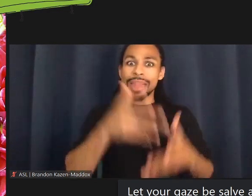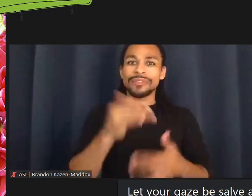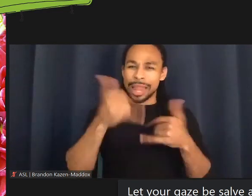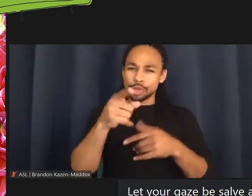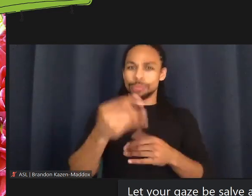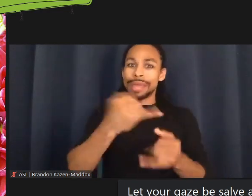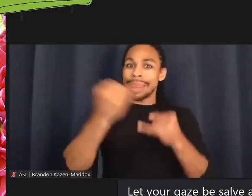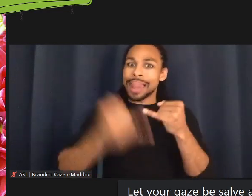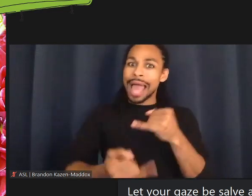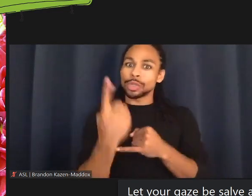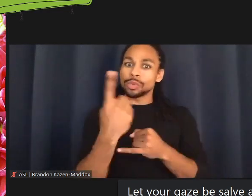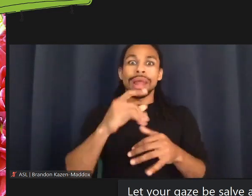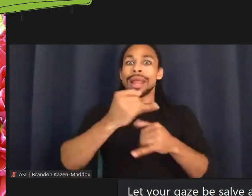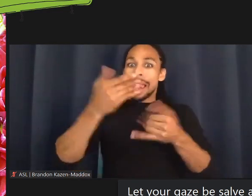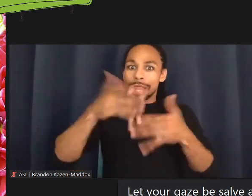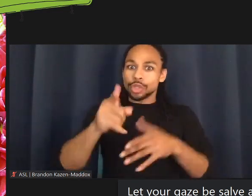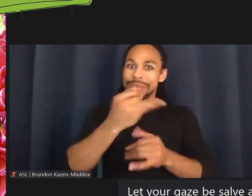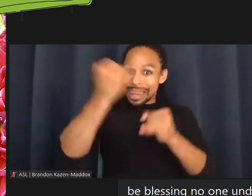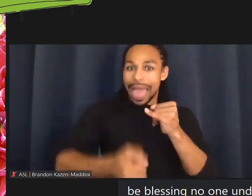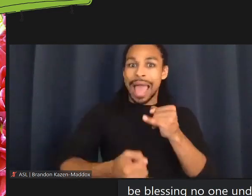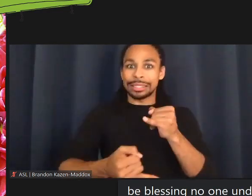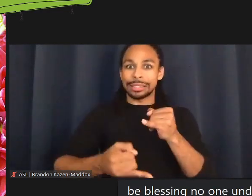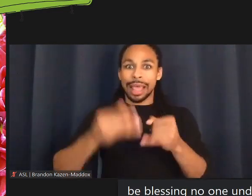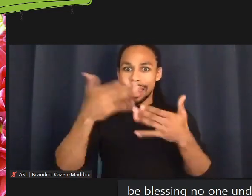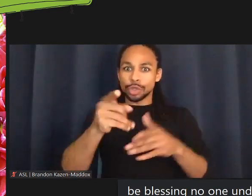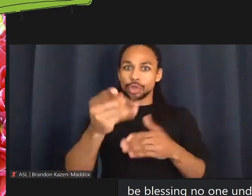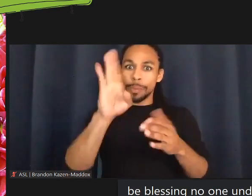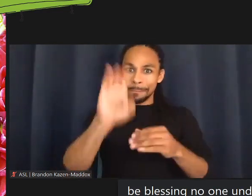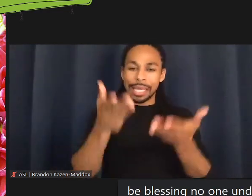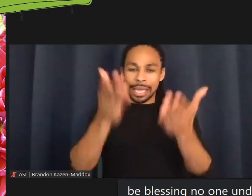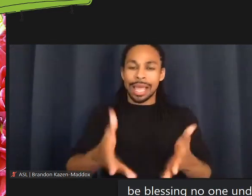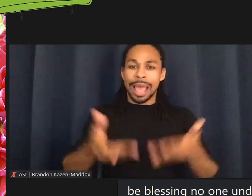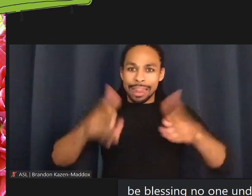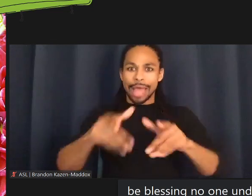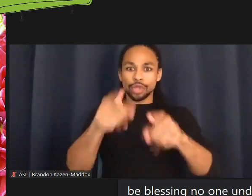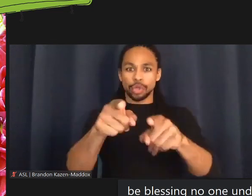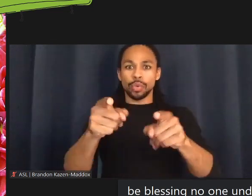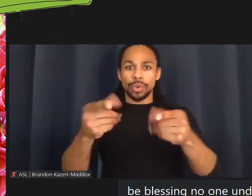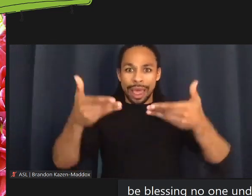be last. Let you be. Let you.